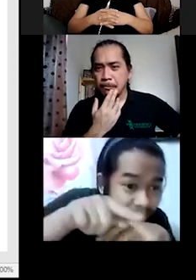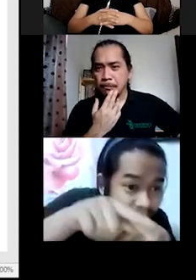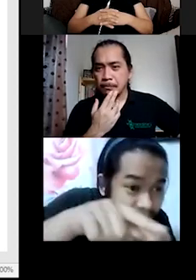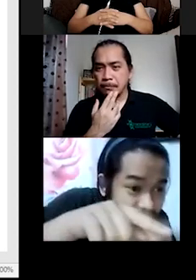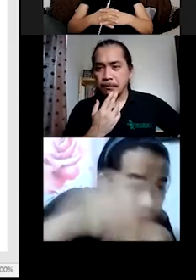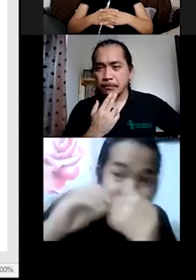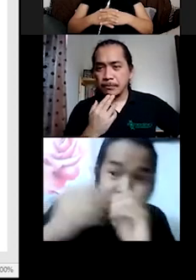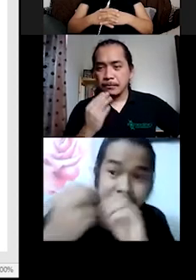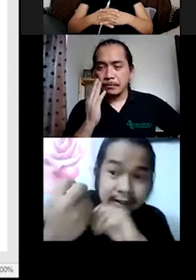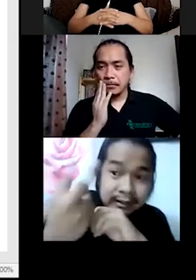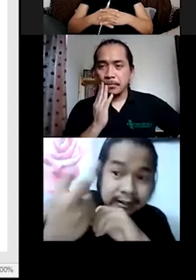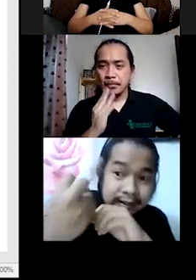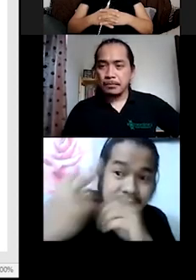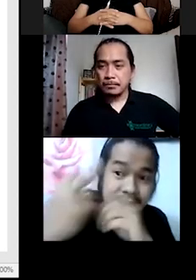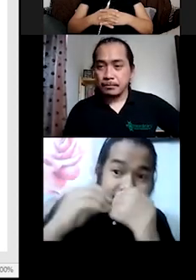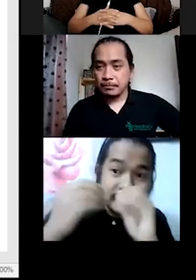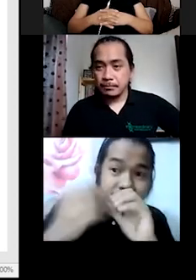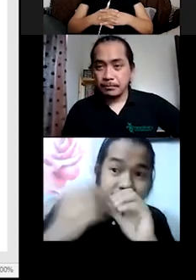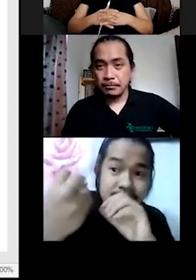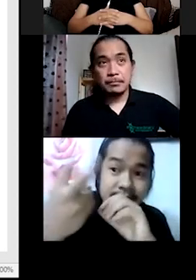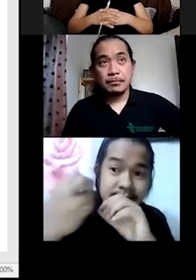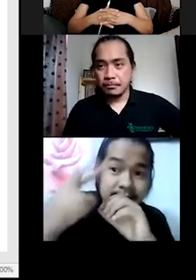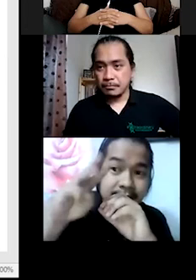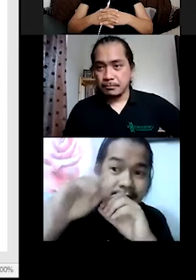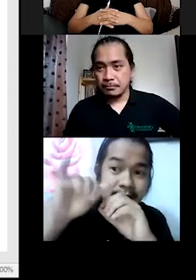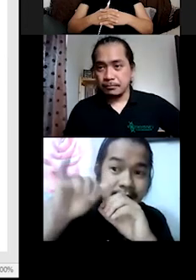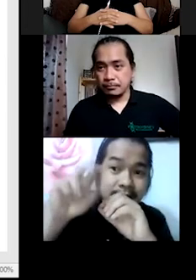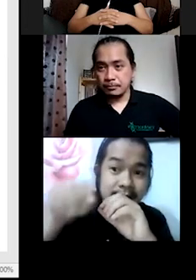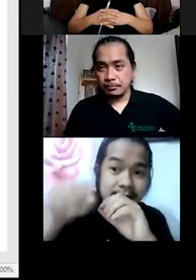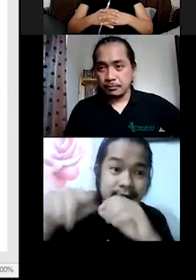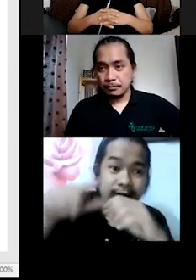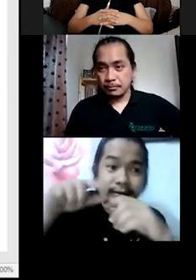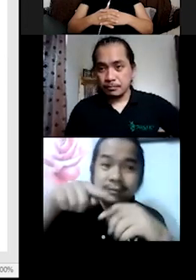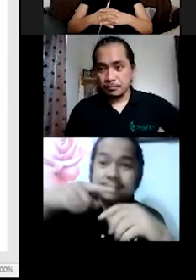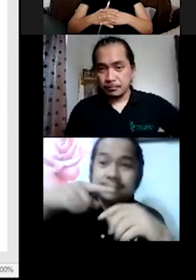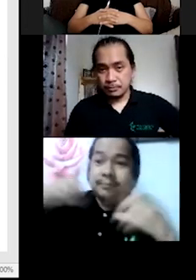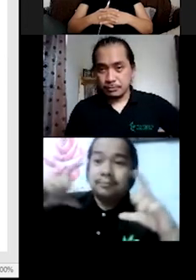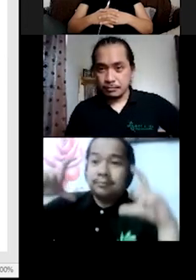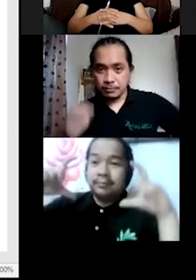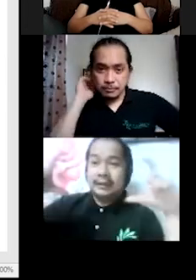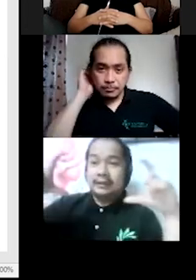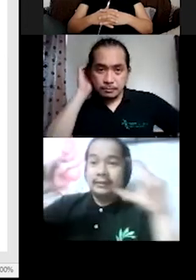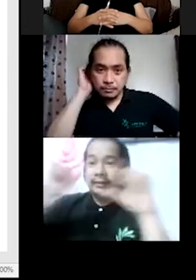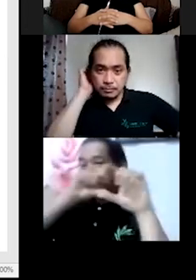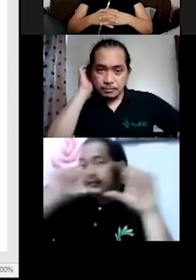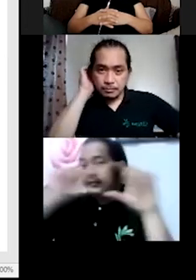So the E, the embedded, number 12.